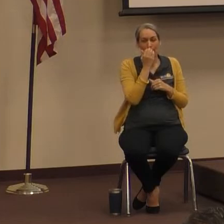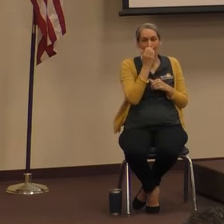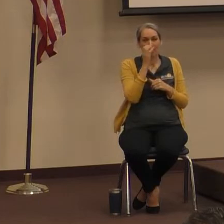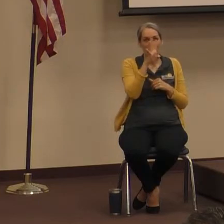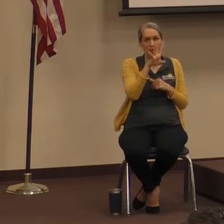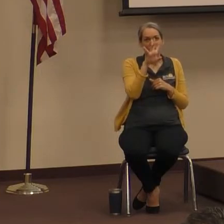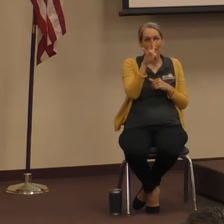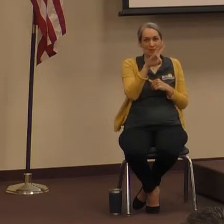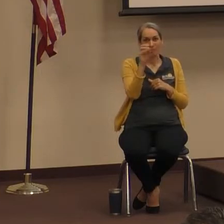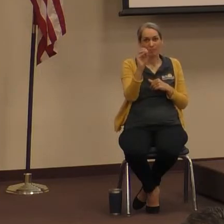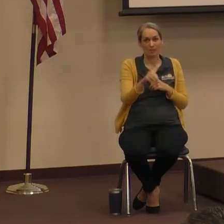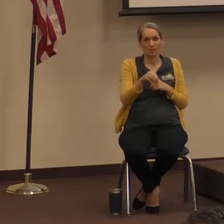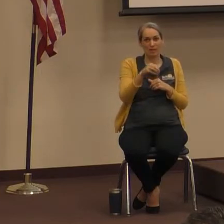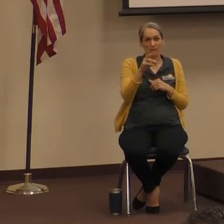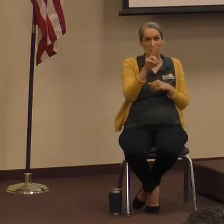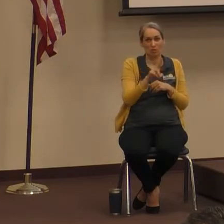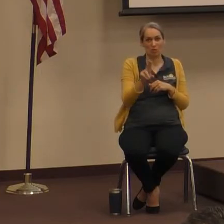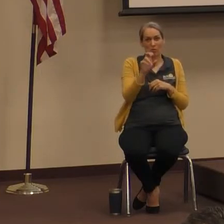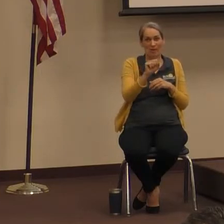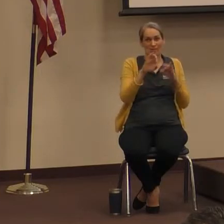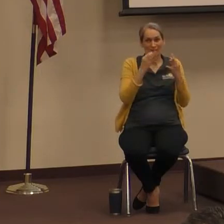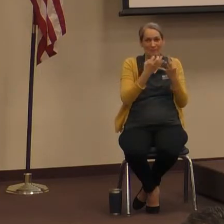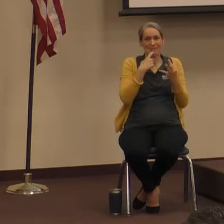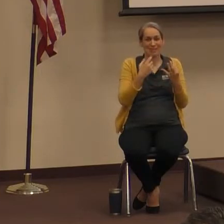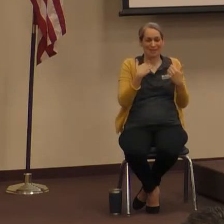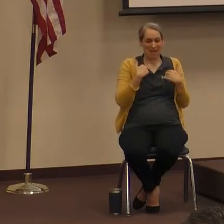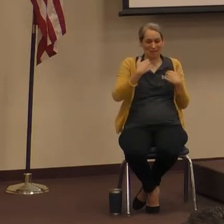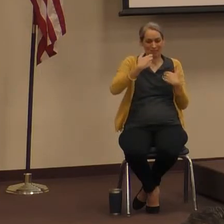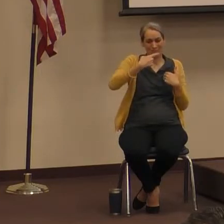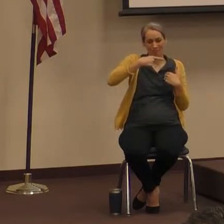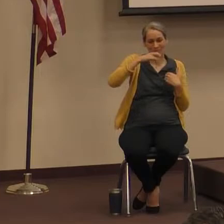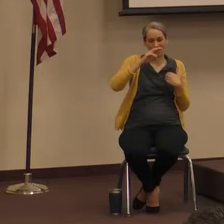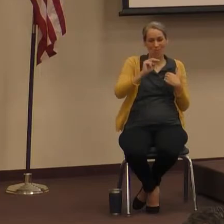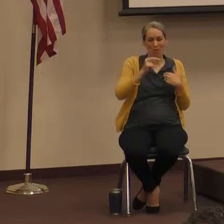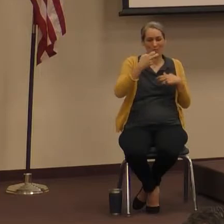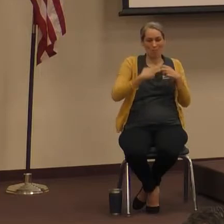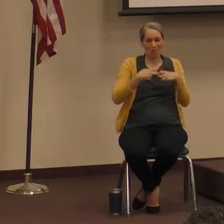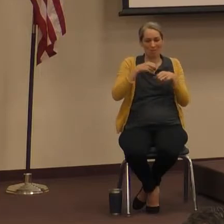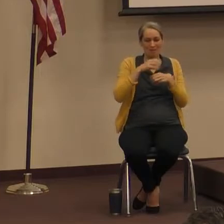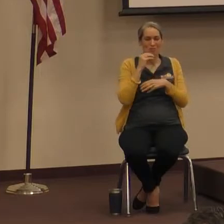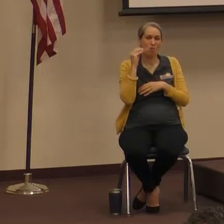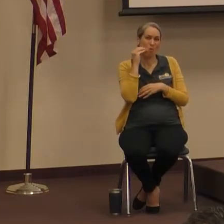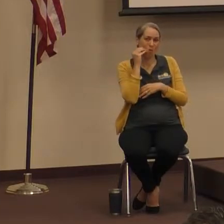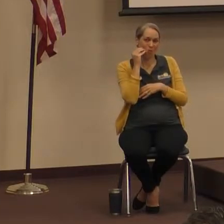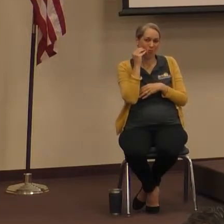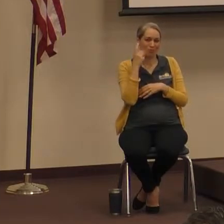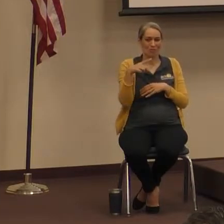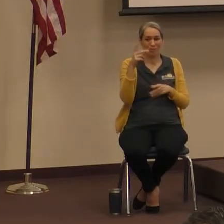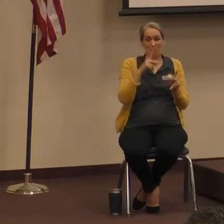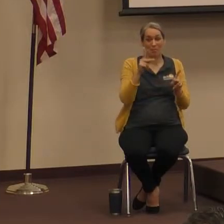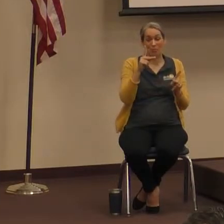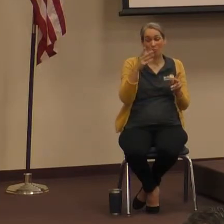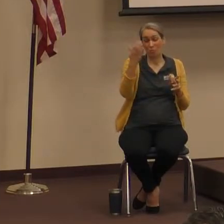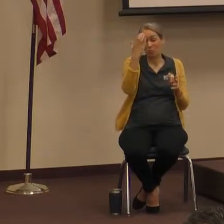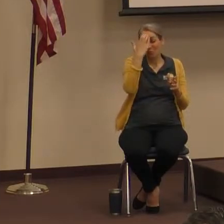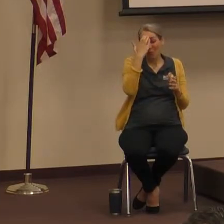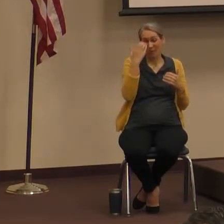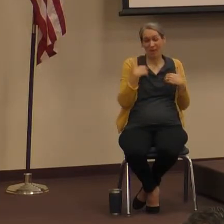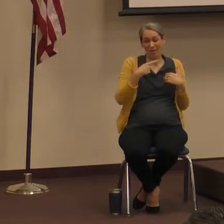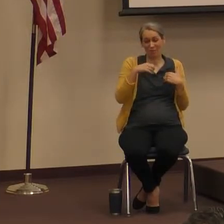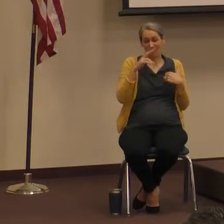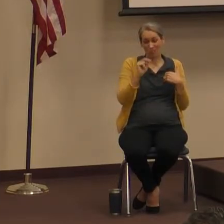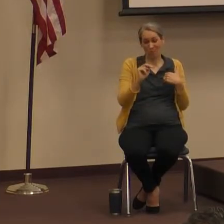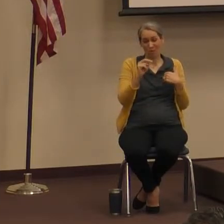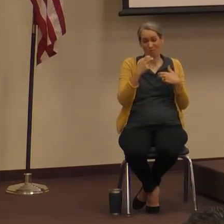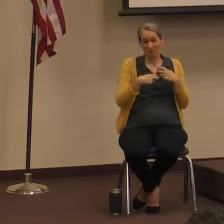47% of U.S. families report pornography as a problem in their home. Those are the ones that understand and know that pornography is a problem in their home. You can